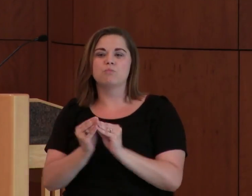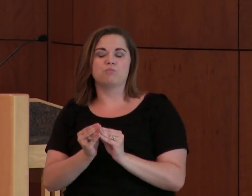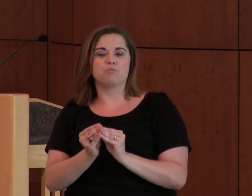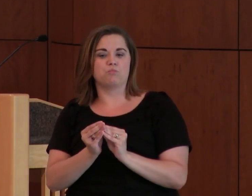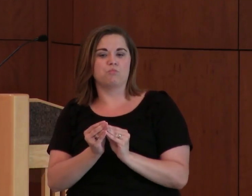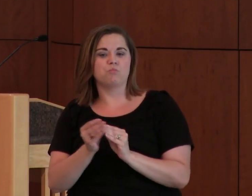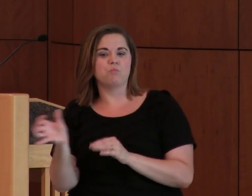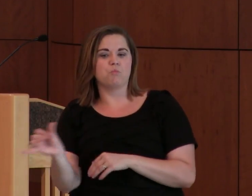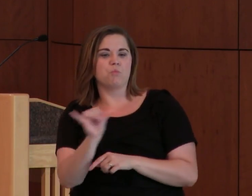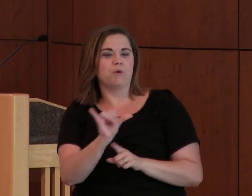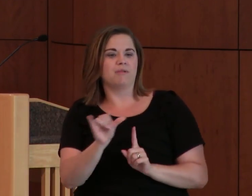her,